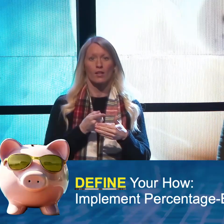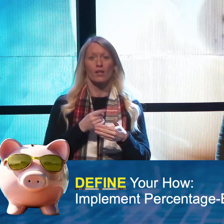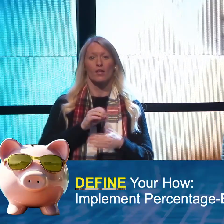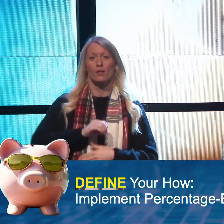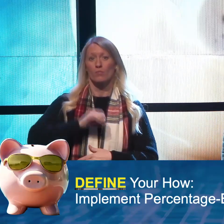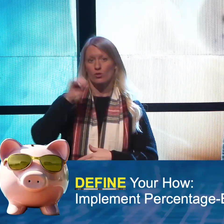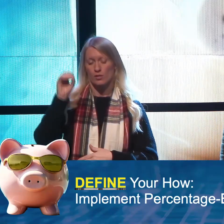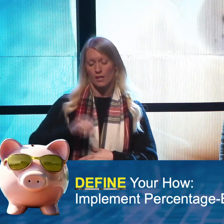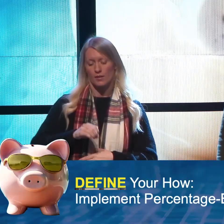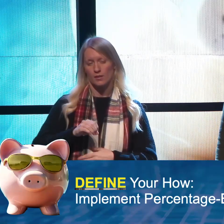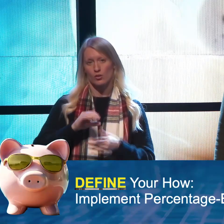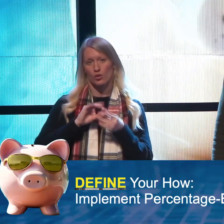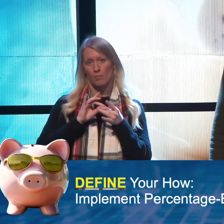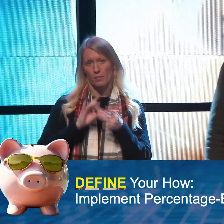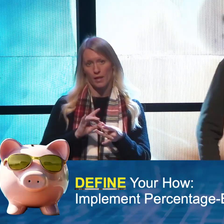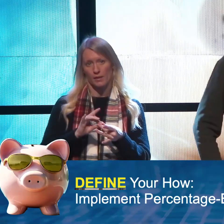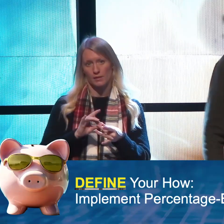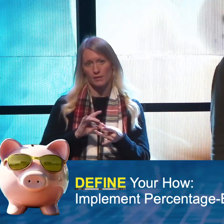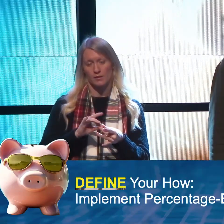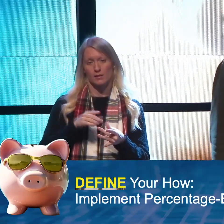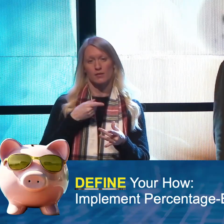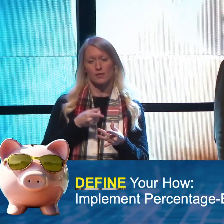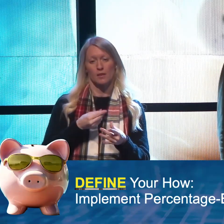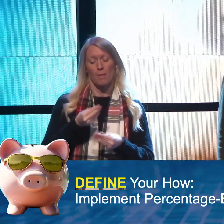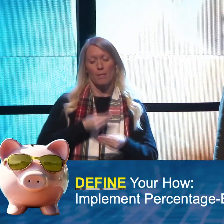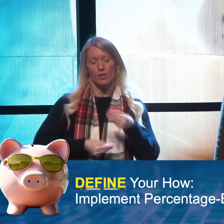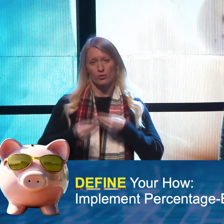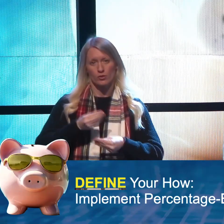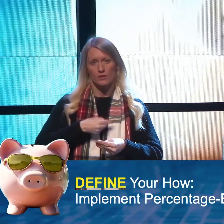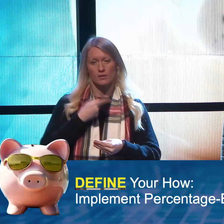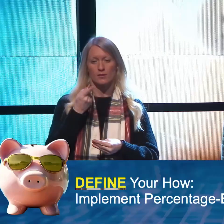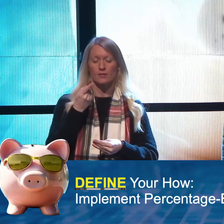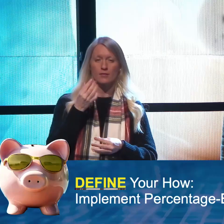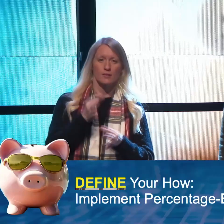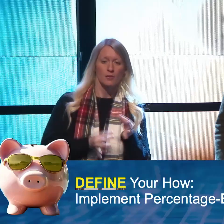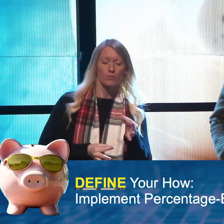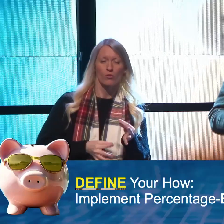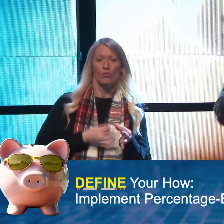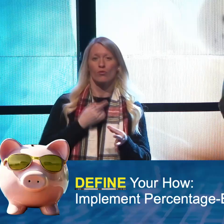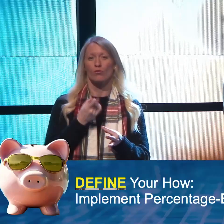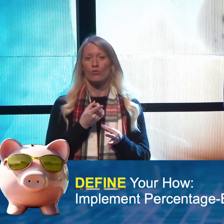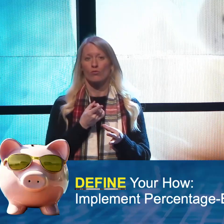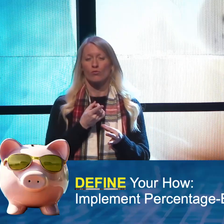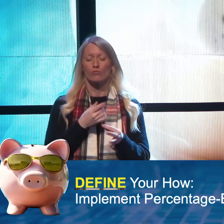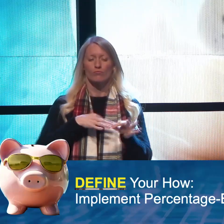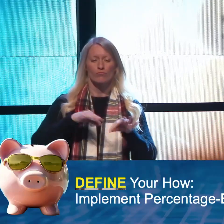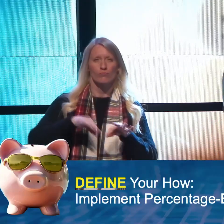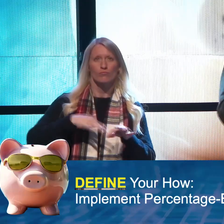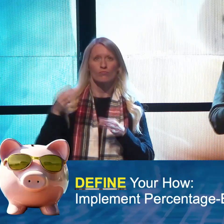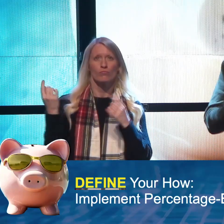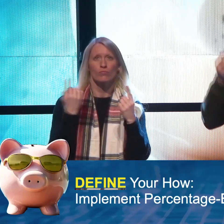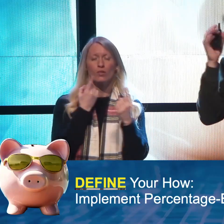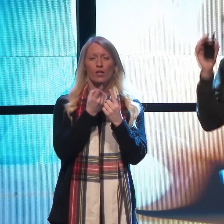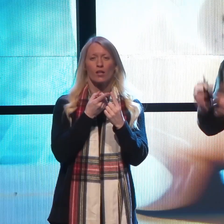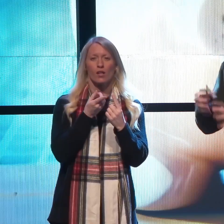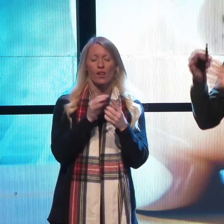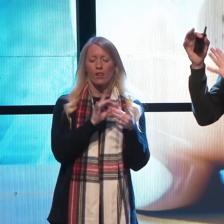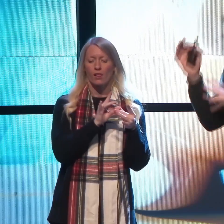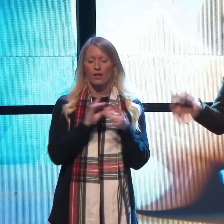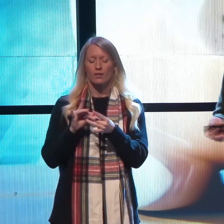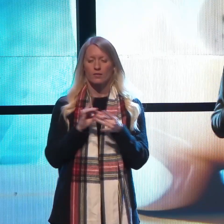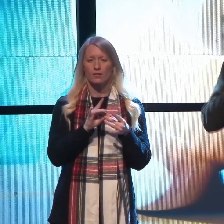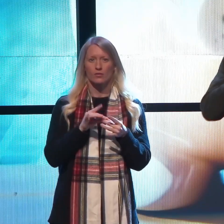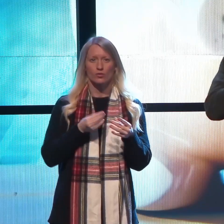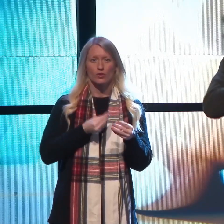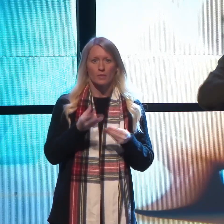simple, it can present a way of thinking about goals, right? And so it just aligns your spending, your saving, and your giving